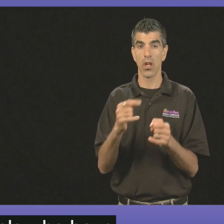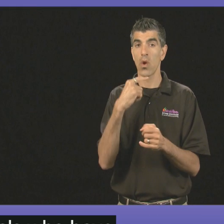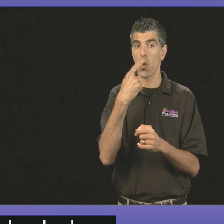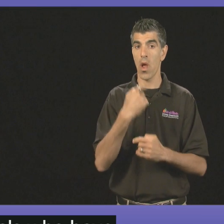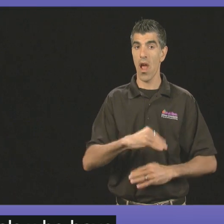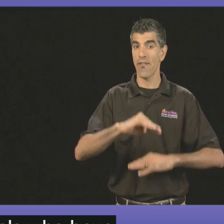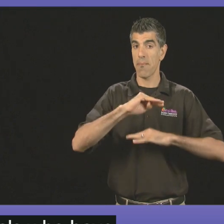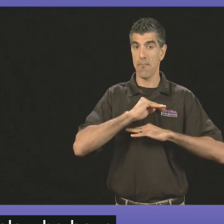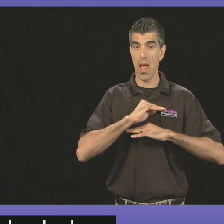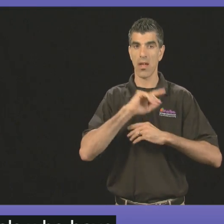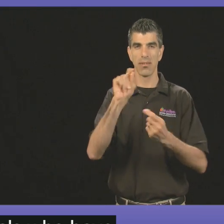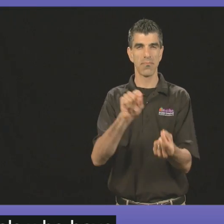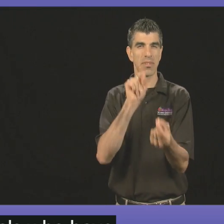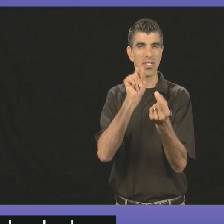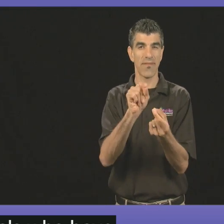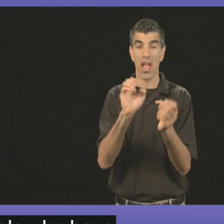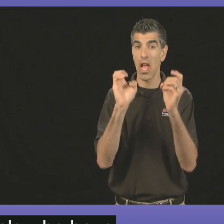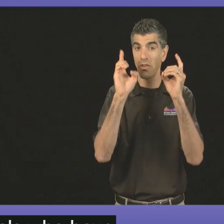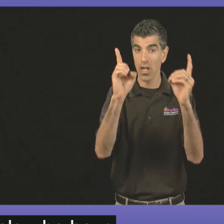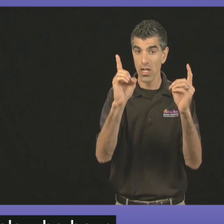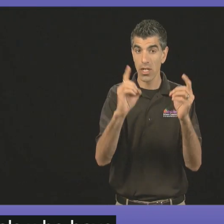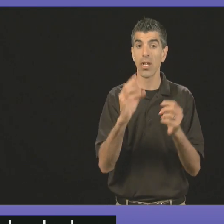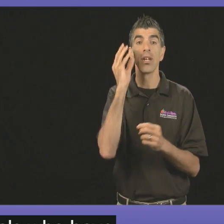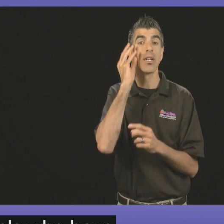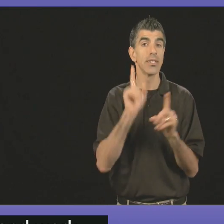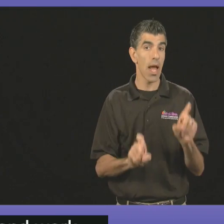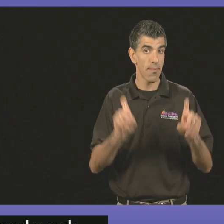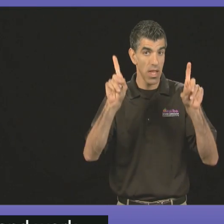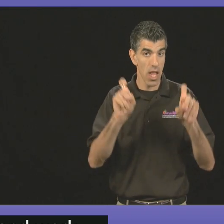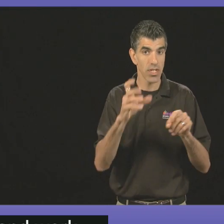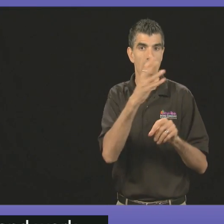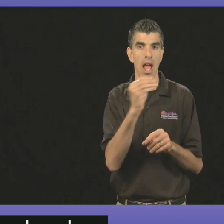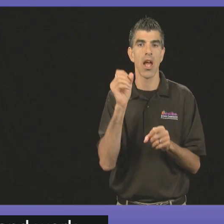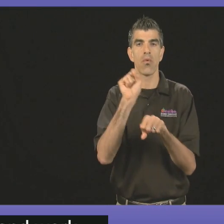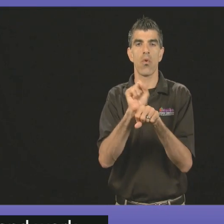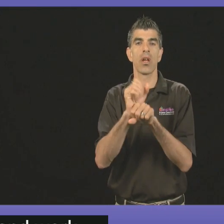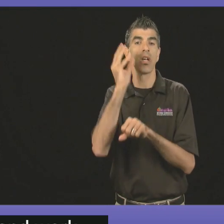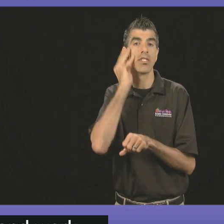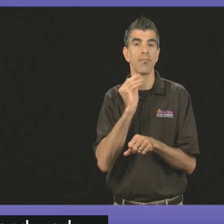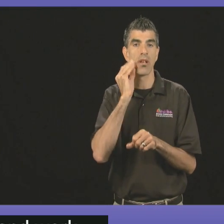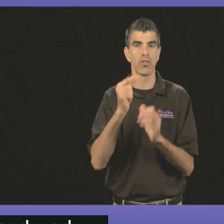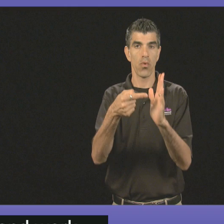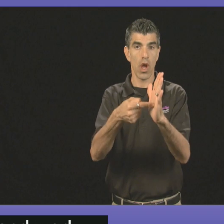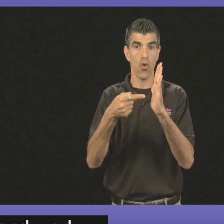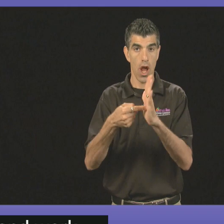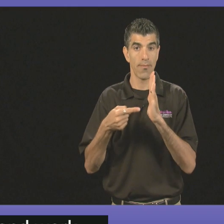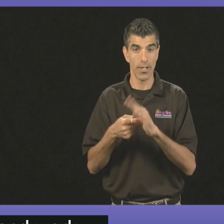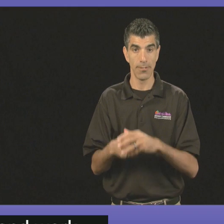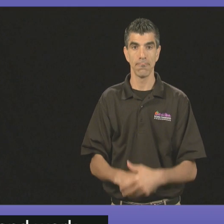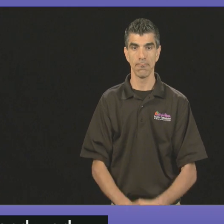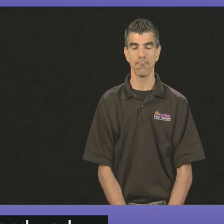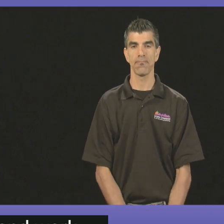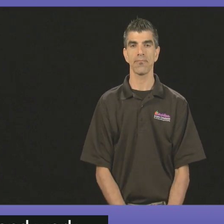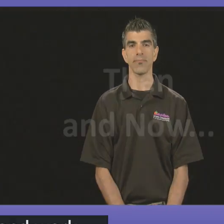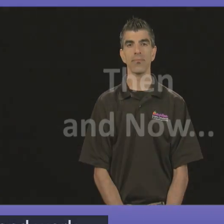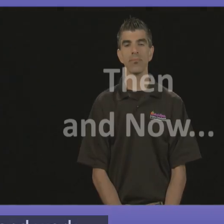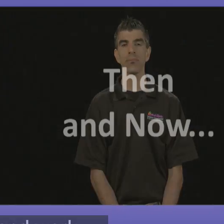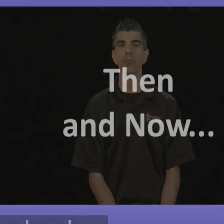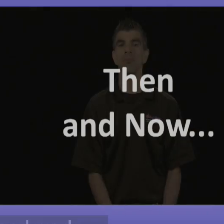from individuals who have met specific educational, examination, and work experience